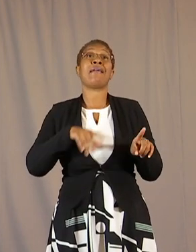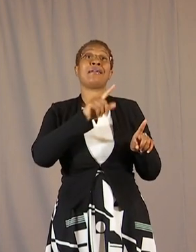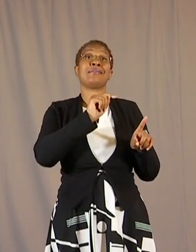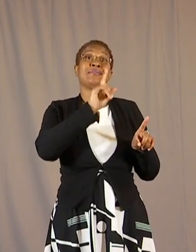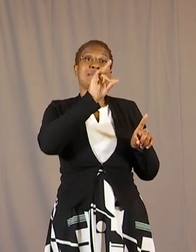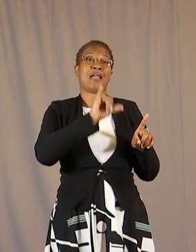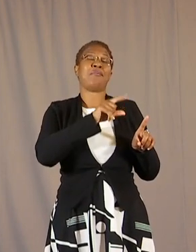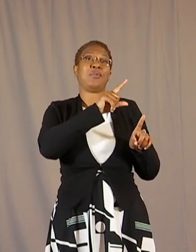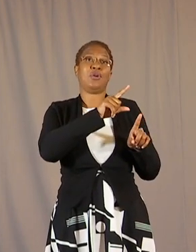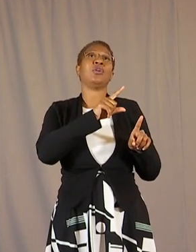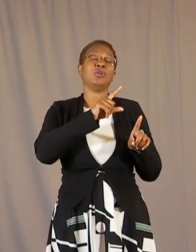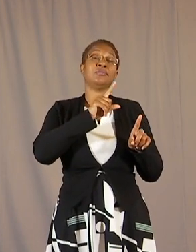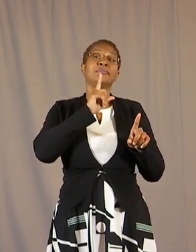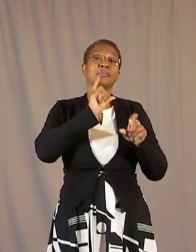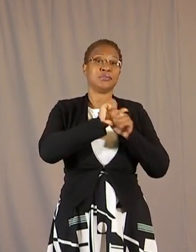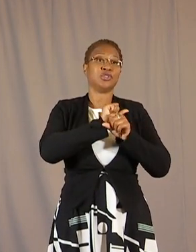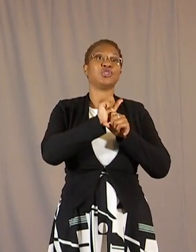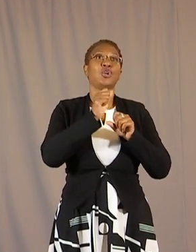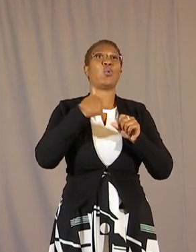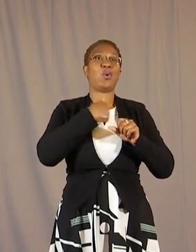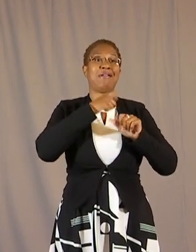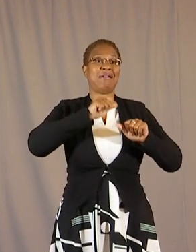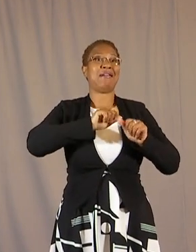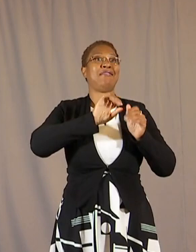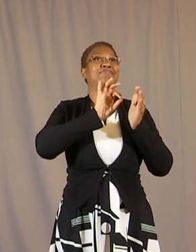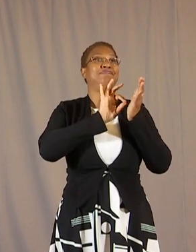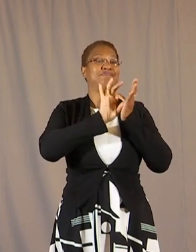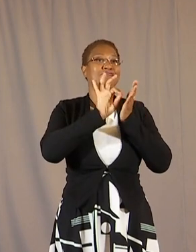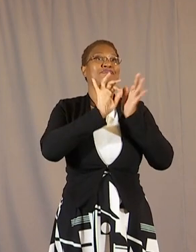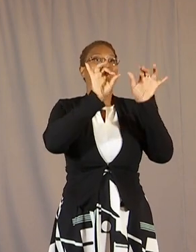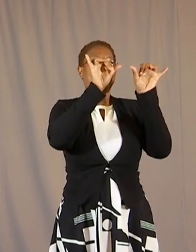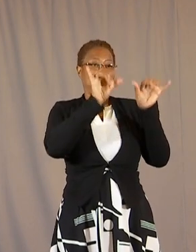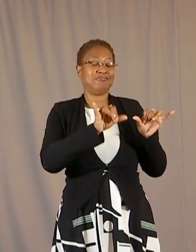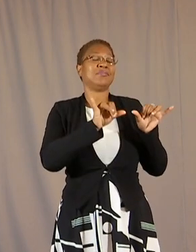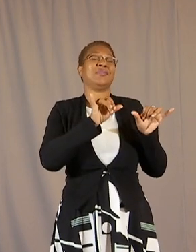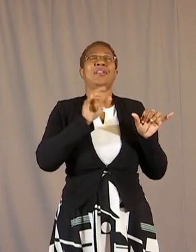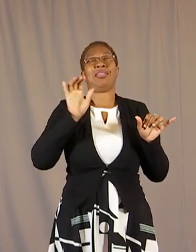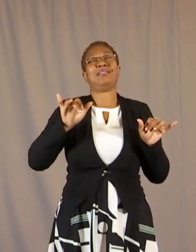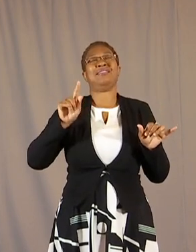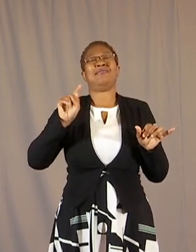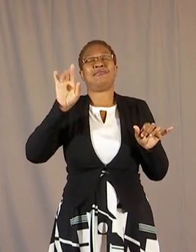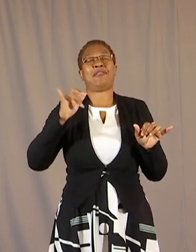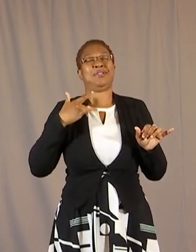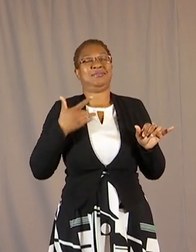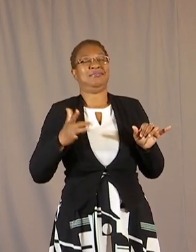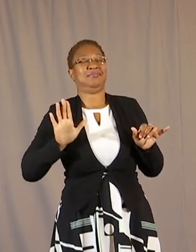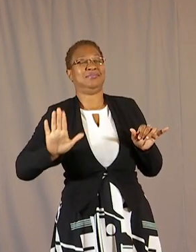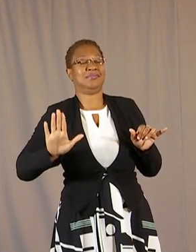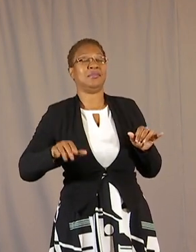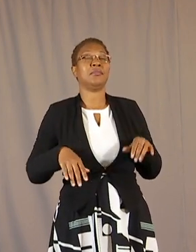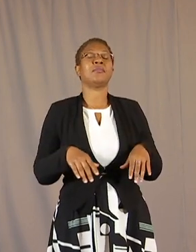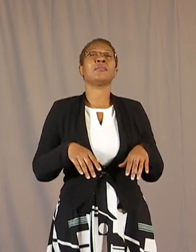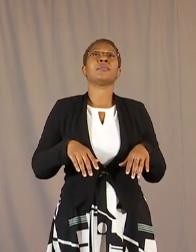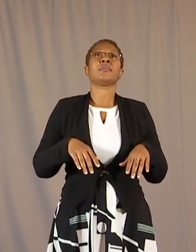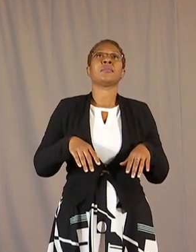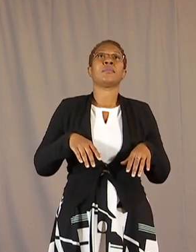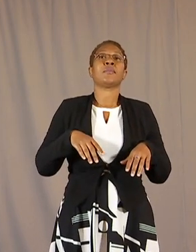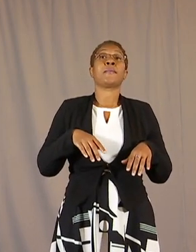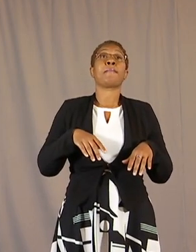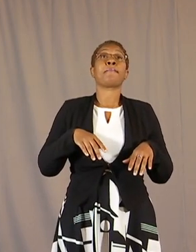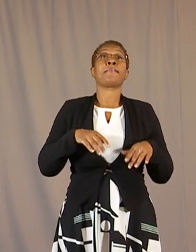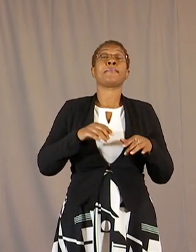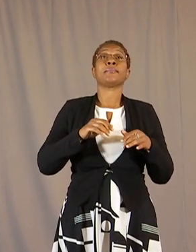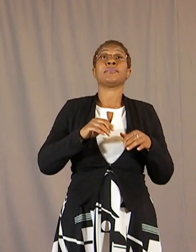tangible, measurable, right? This is Tommy's voice all the time. And so when you think about the